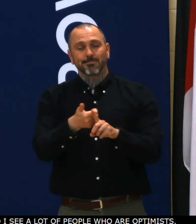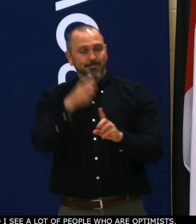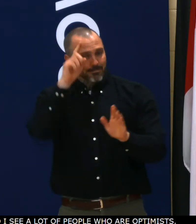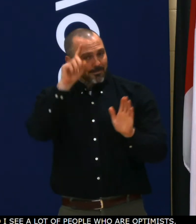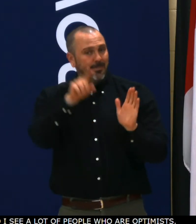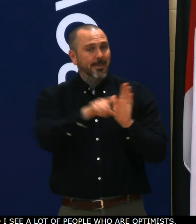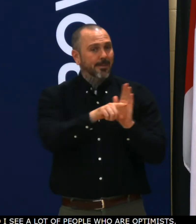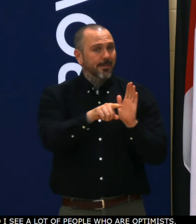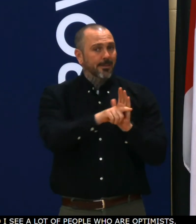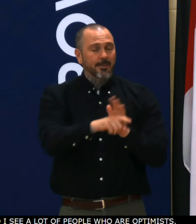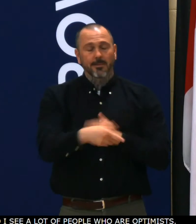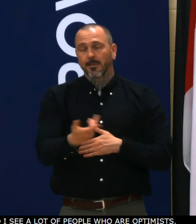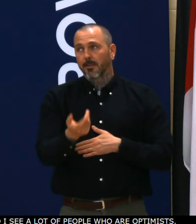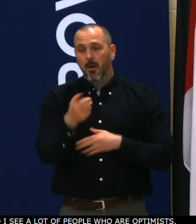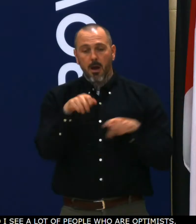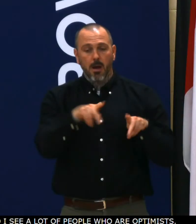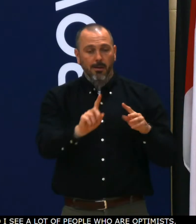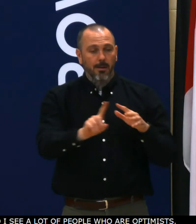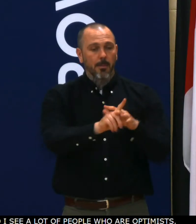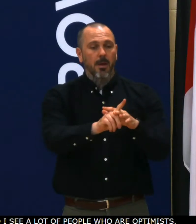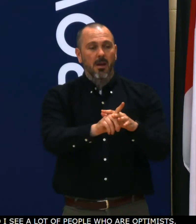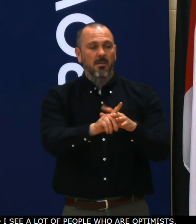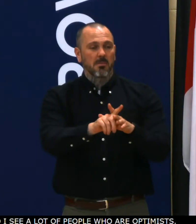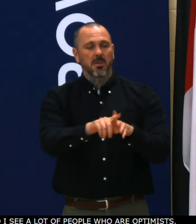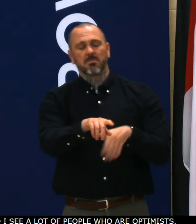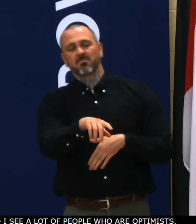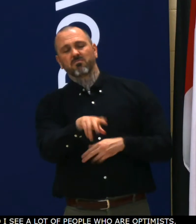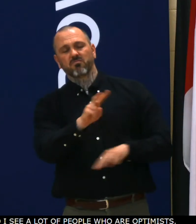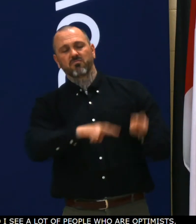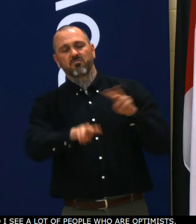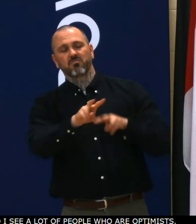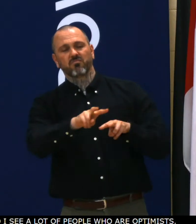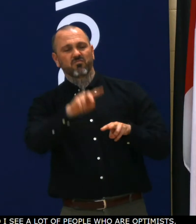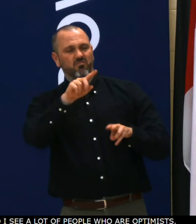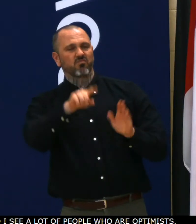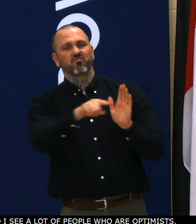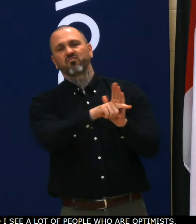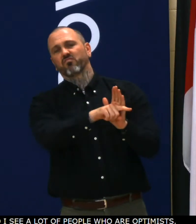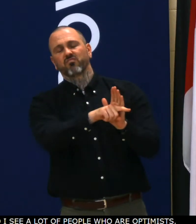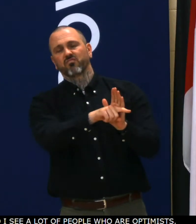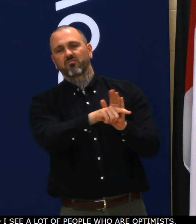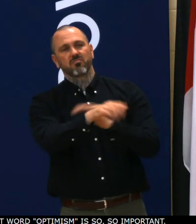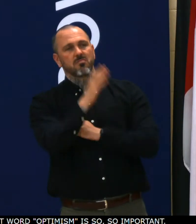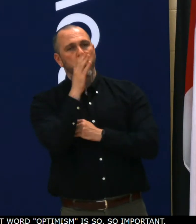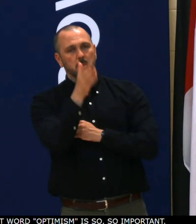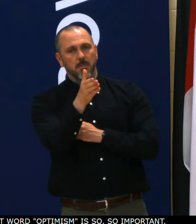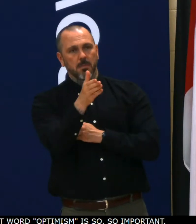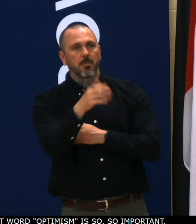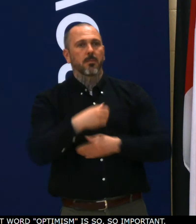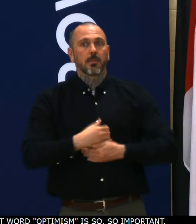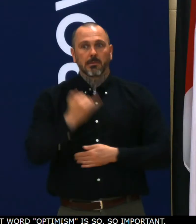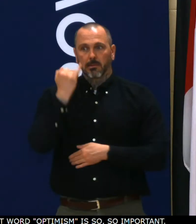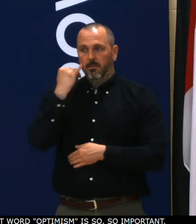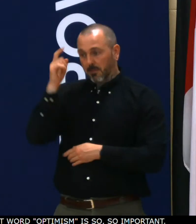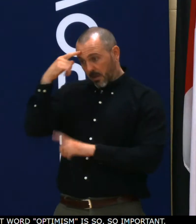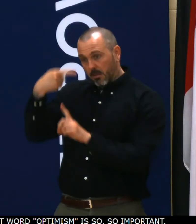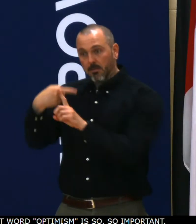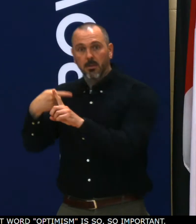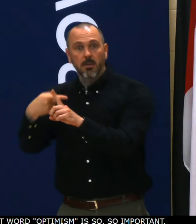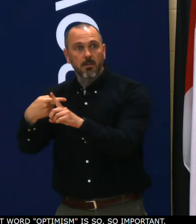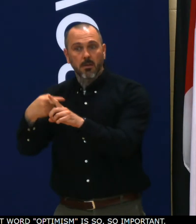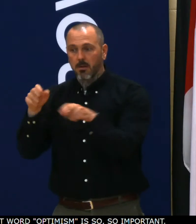every opportunity, but an optimist sees the opportunity in every difficulty. And these folks are